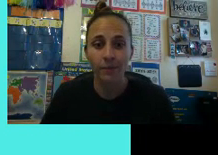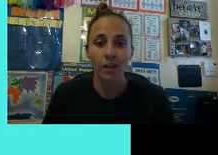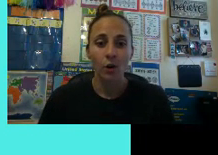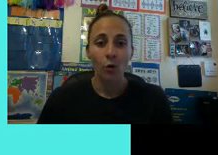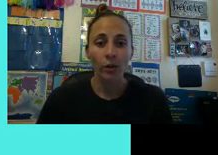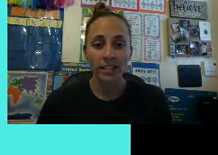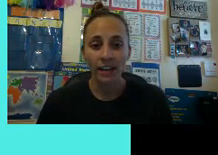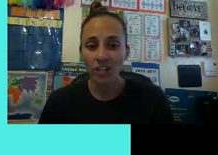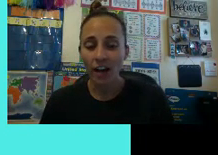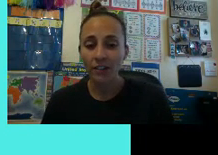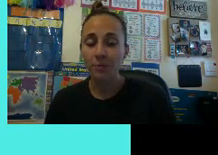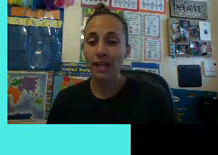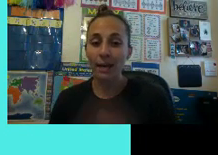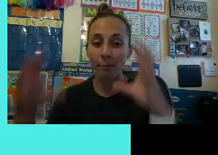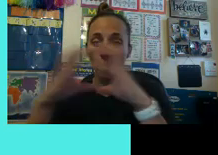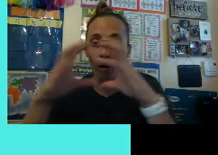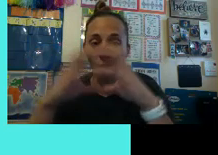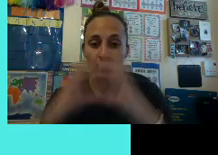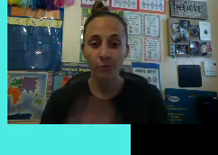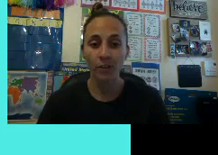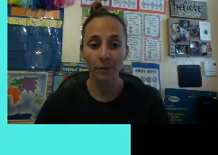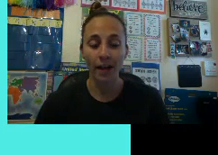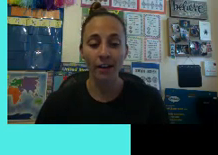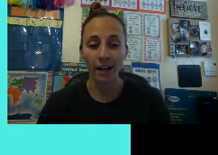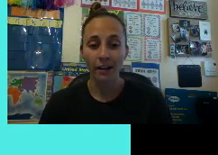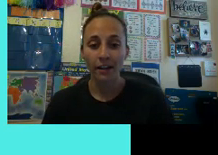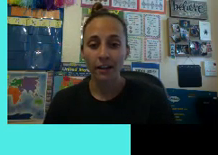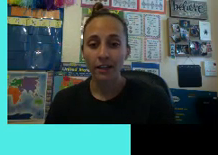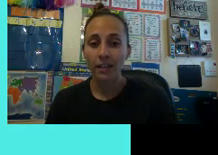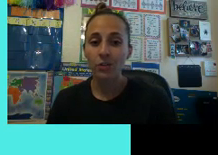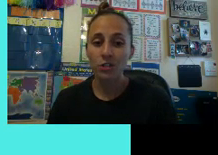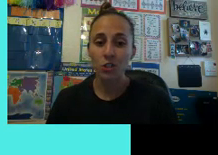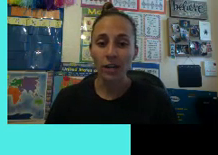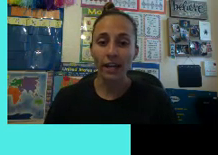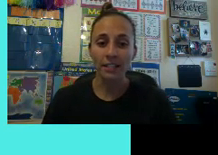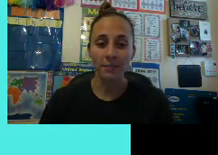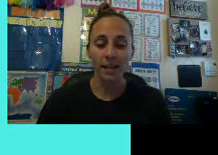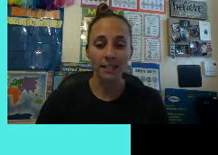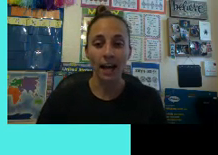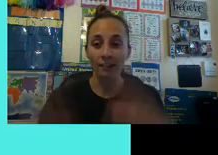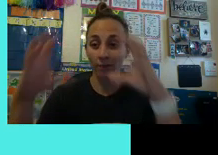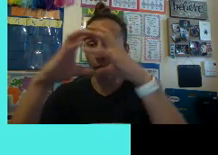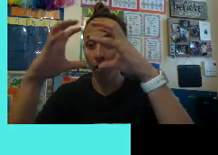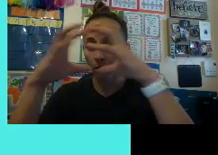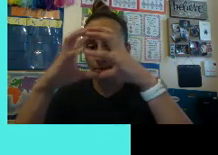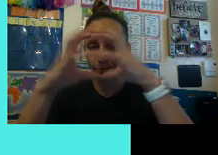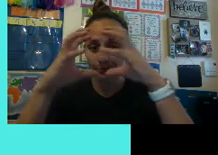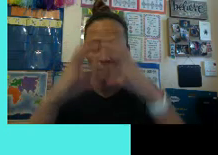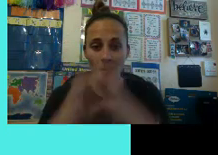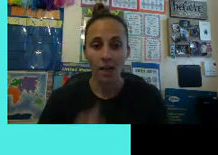young. When a deaf child is playing ball with a parent, he uses two hands to make a sign for